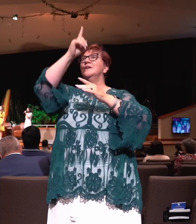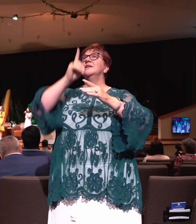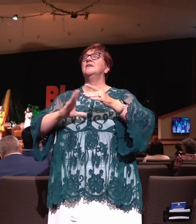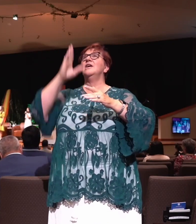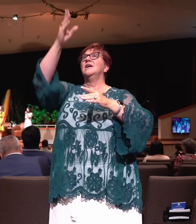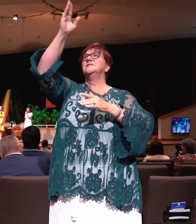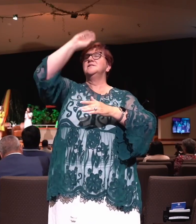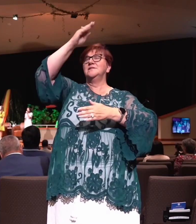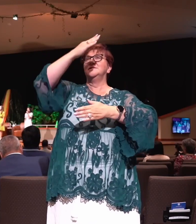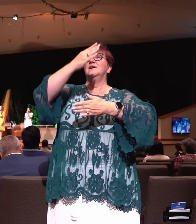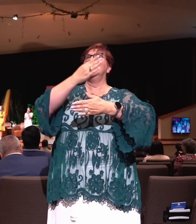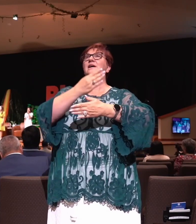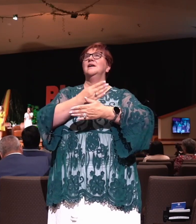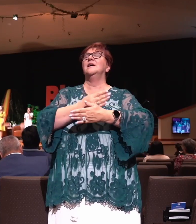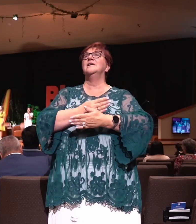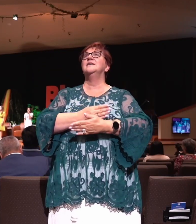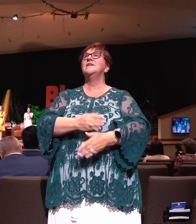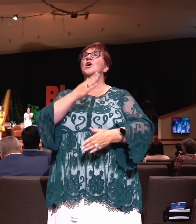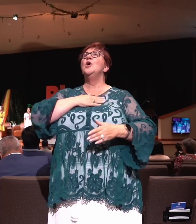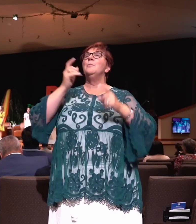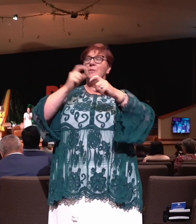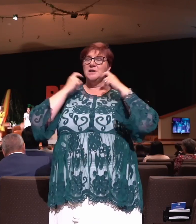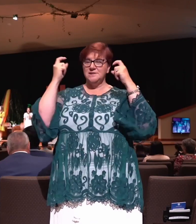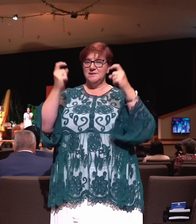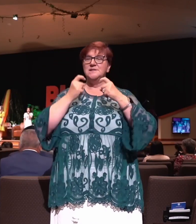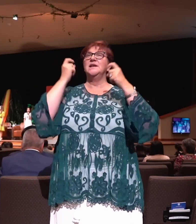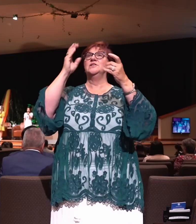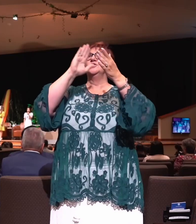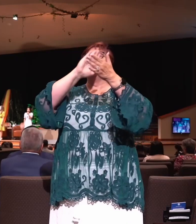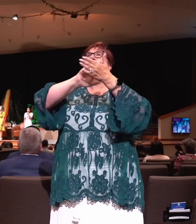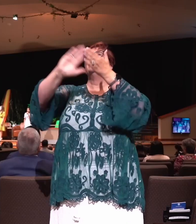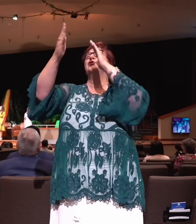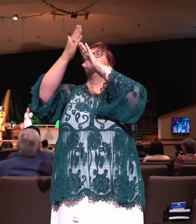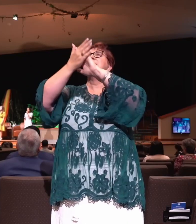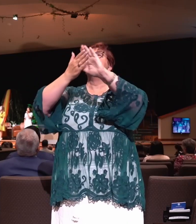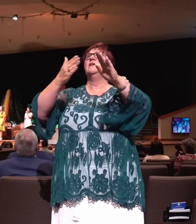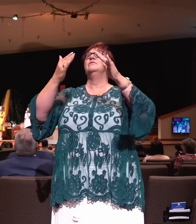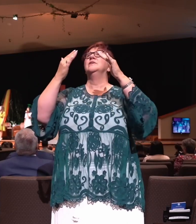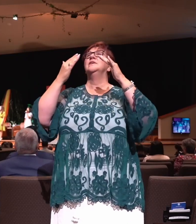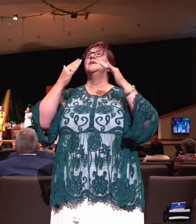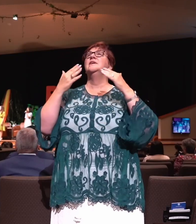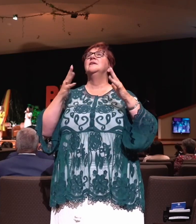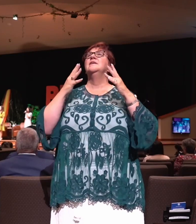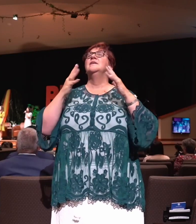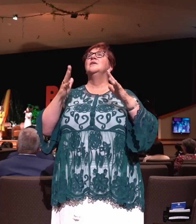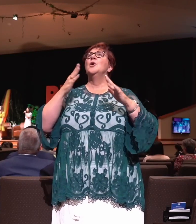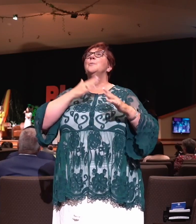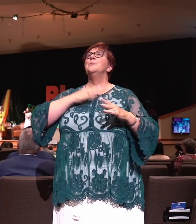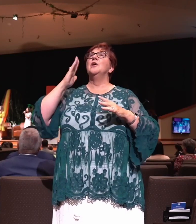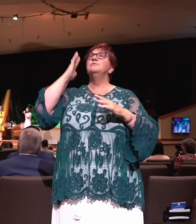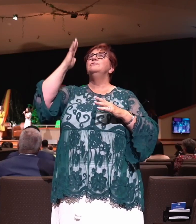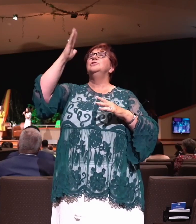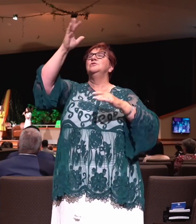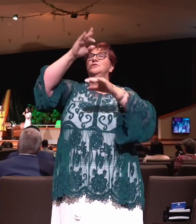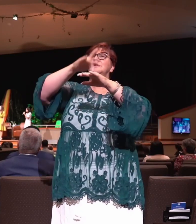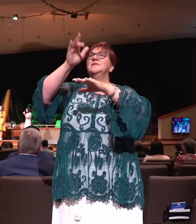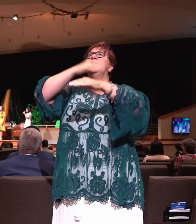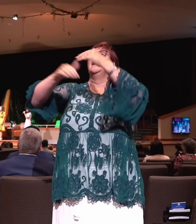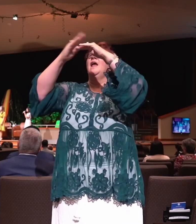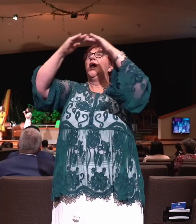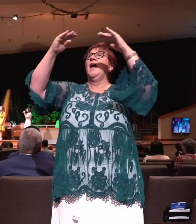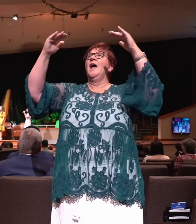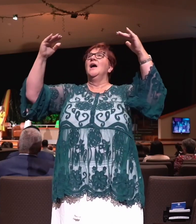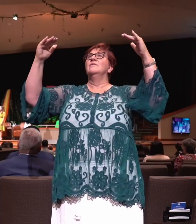Son. My sins are forgiven, my future is heaven.